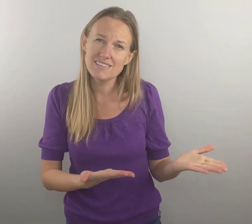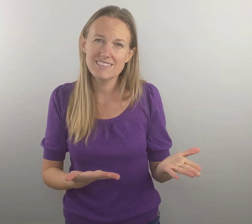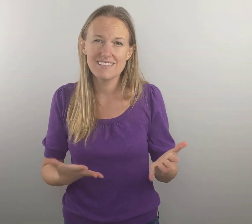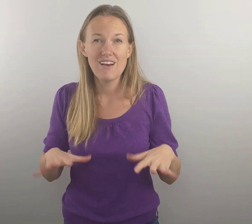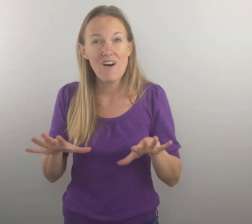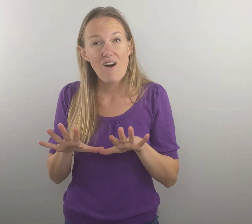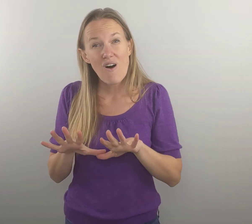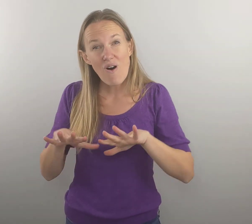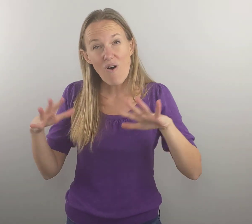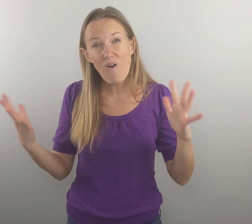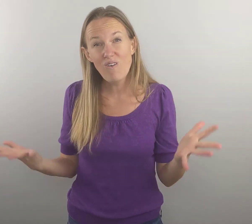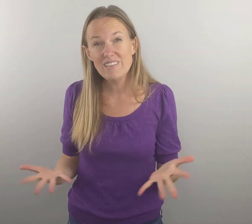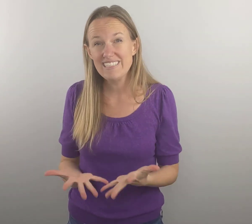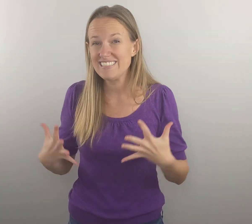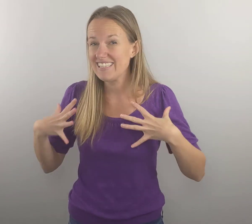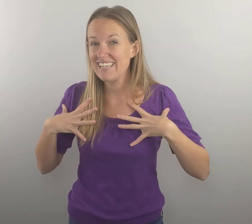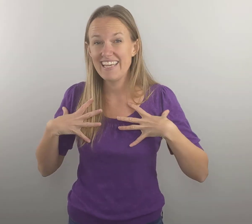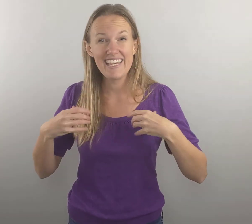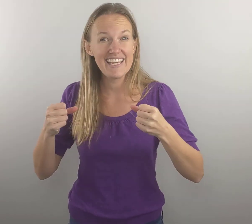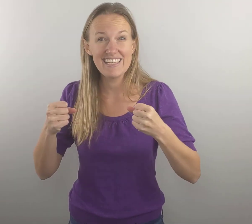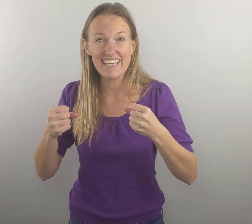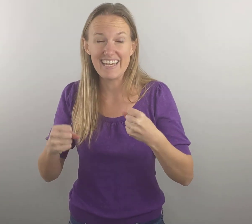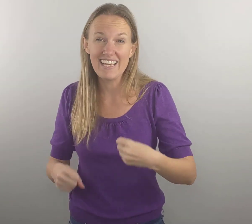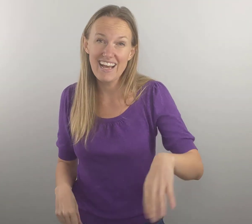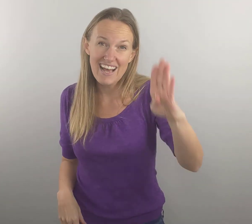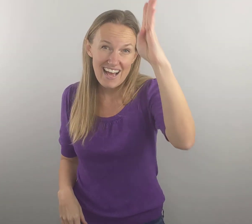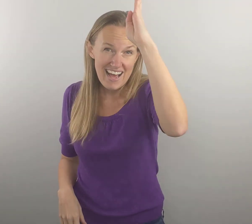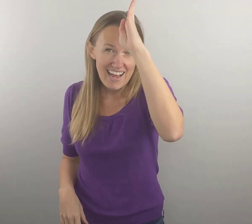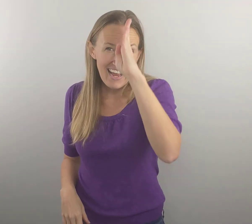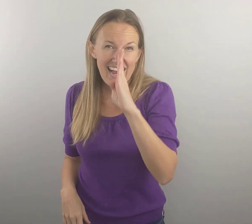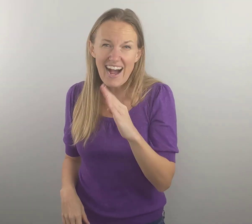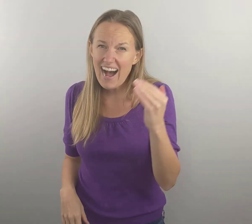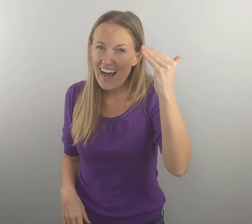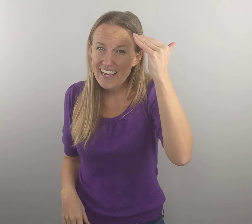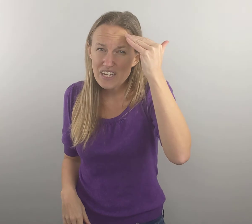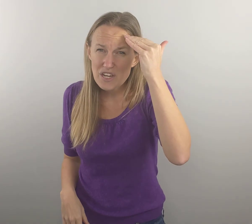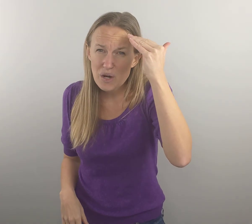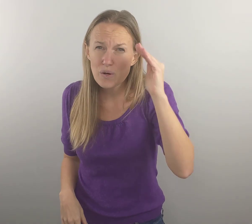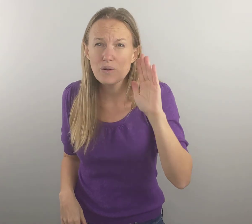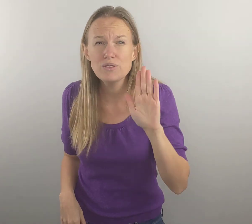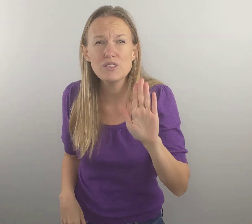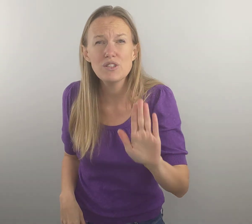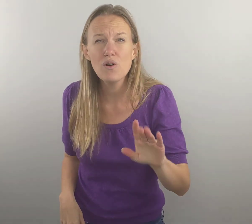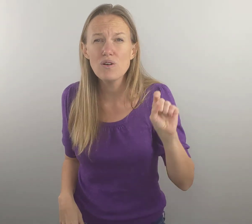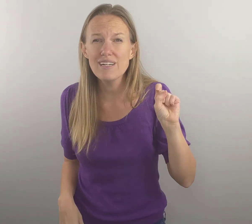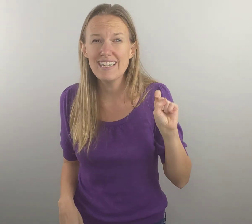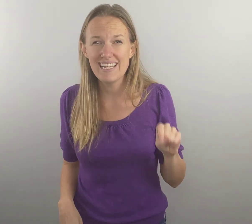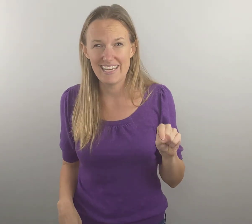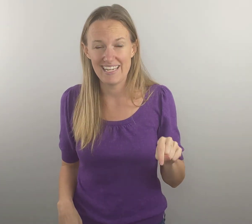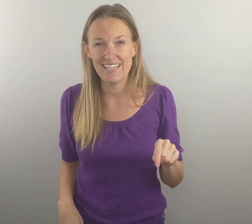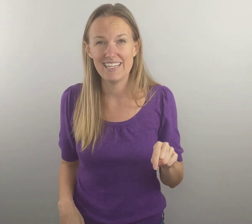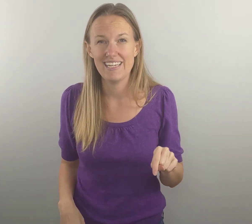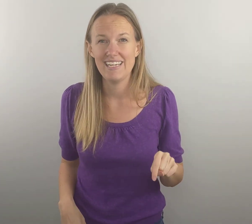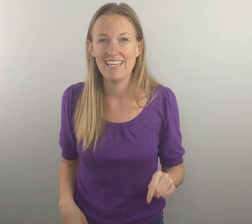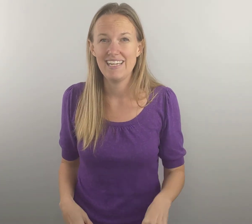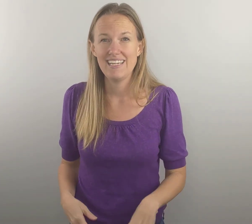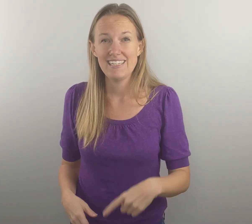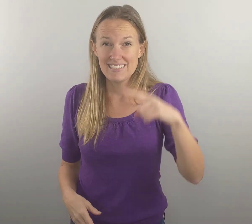brings wholeness and healing. God knows your need.